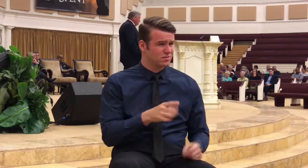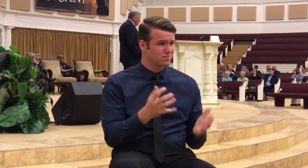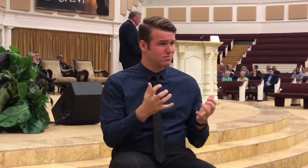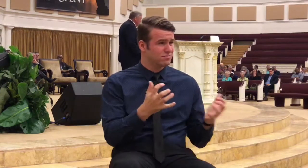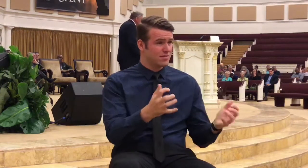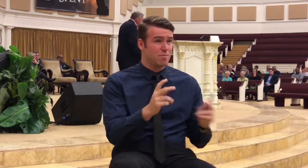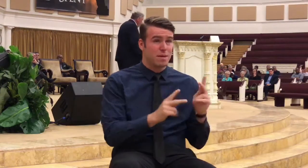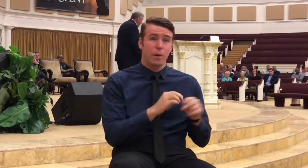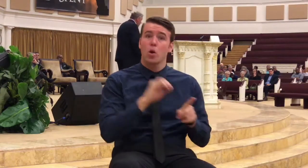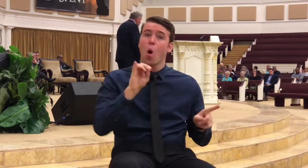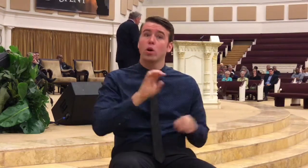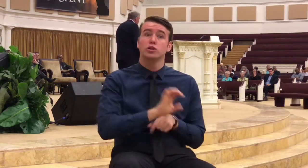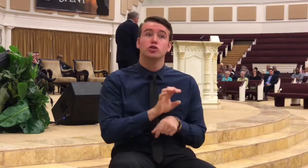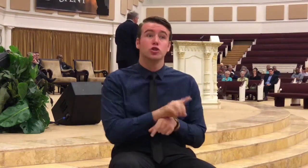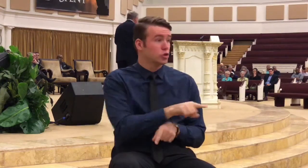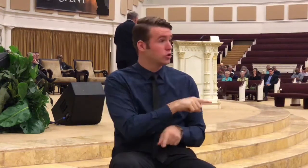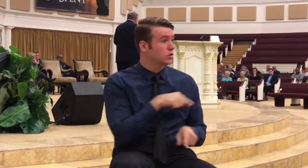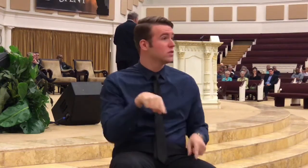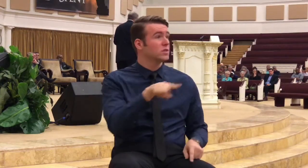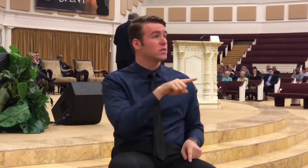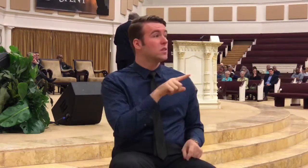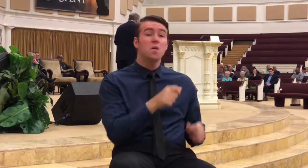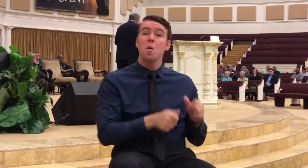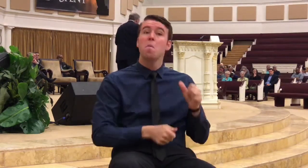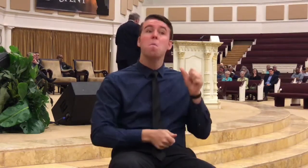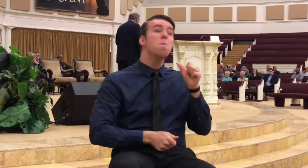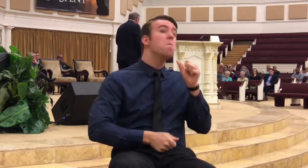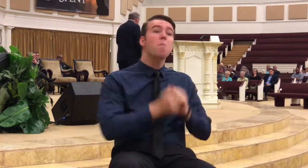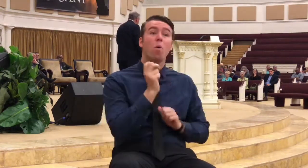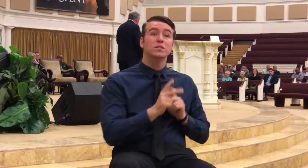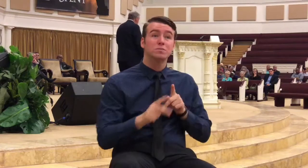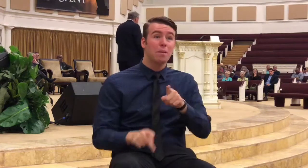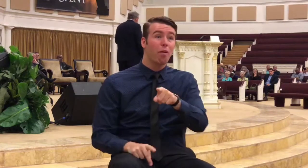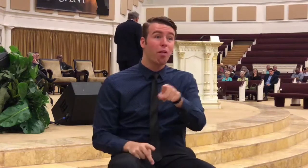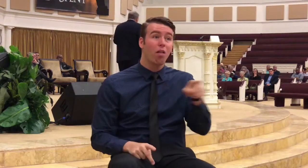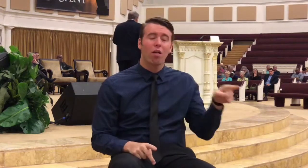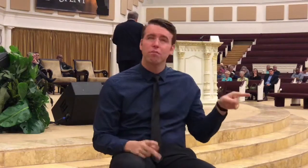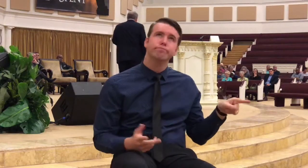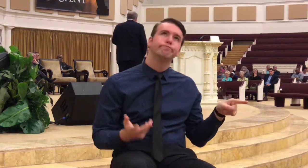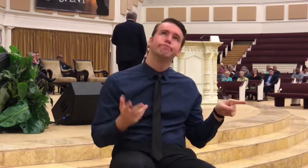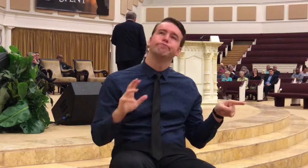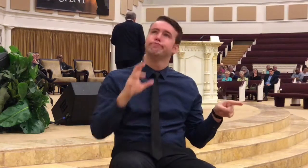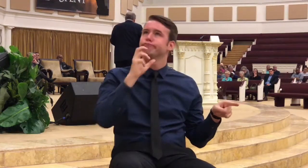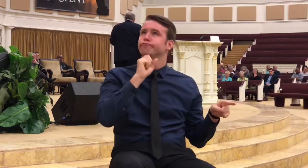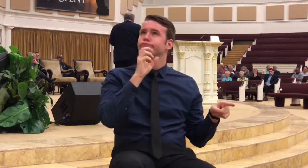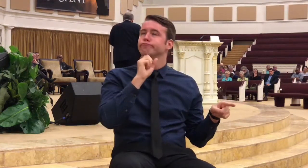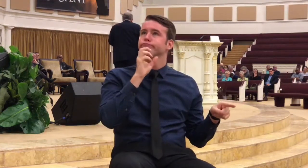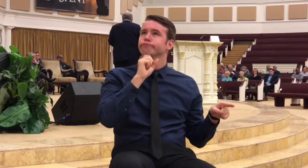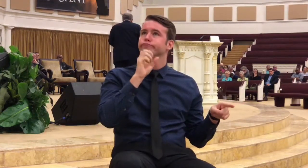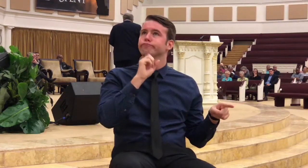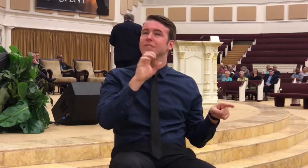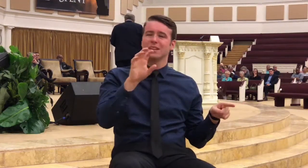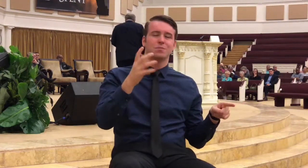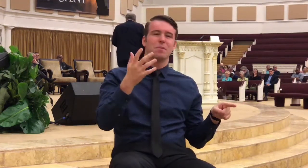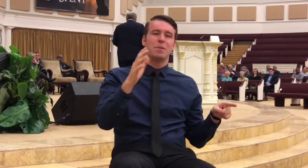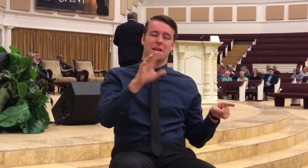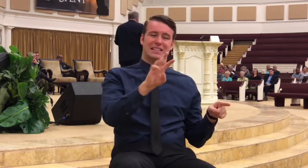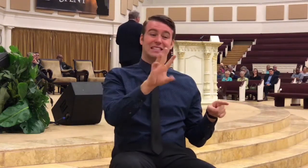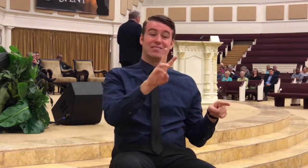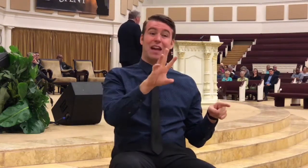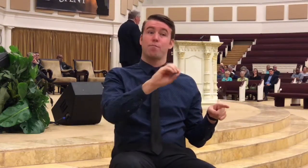people was comprised probably, I don't know, 65%